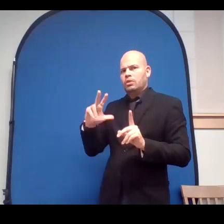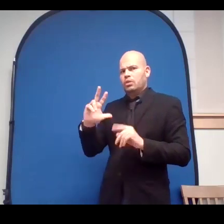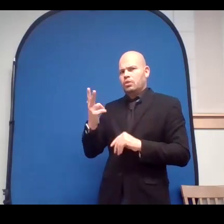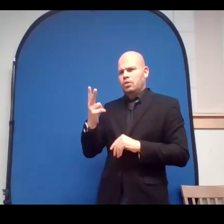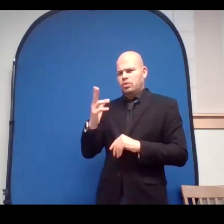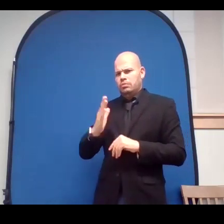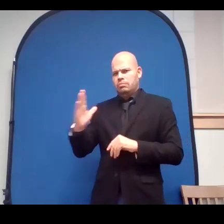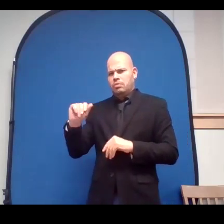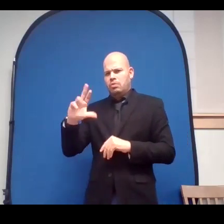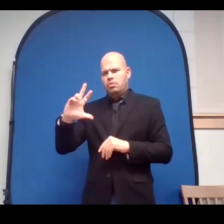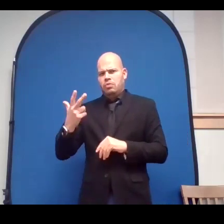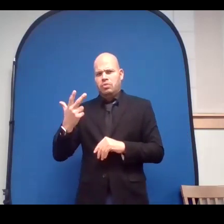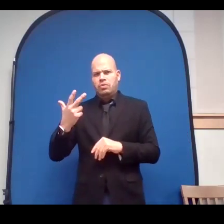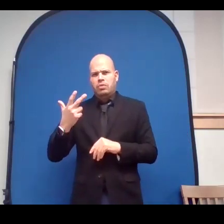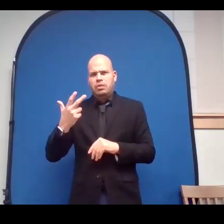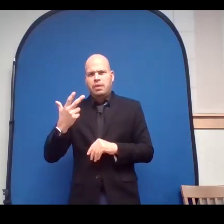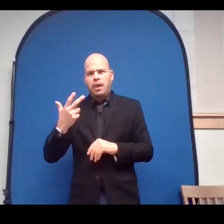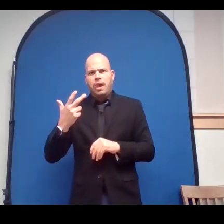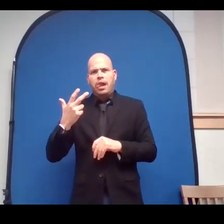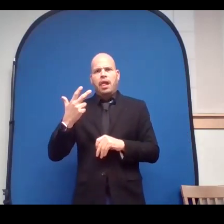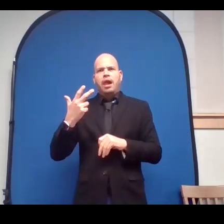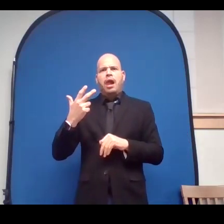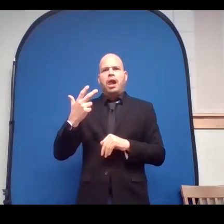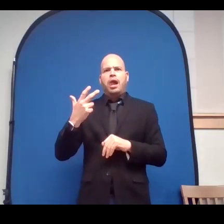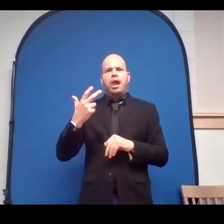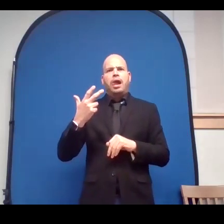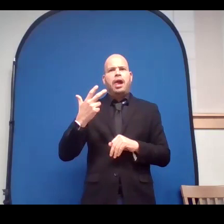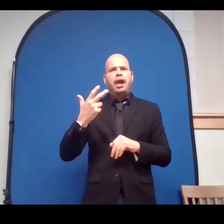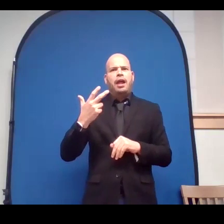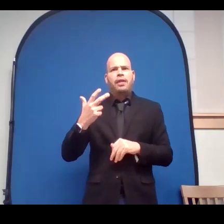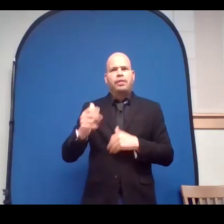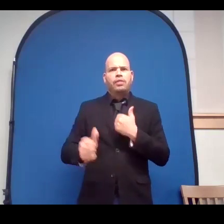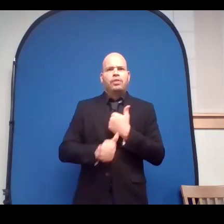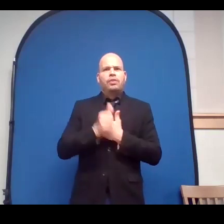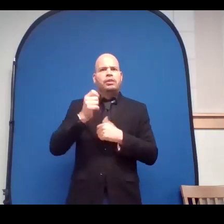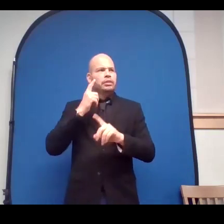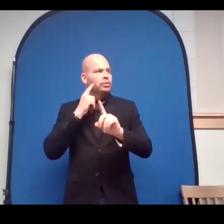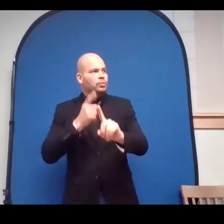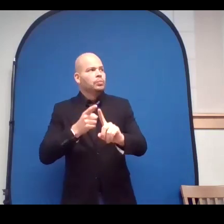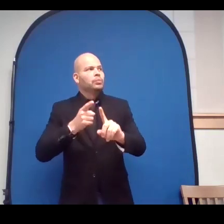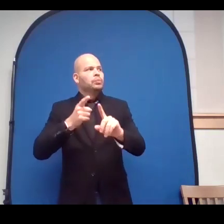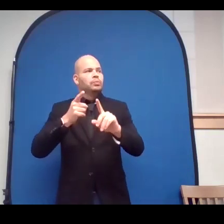up to the time that he threatened to shoot up the Saco Center,